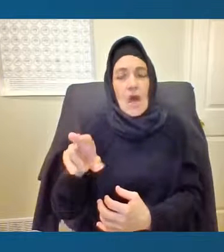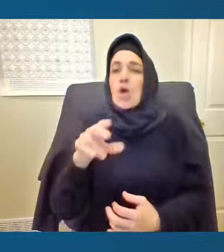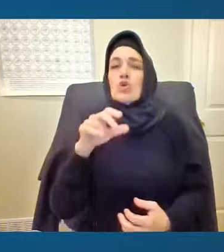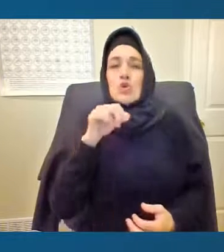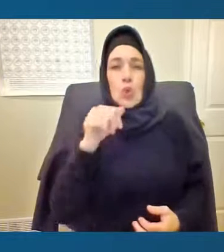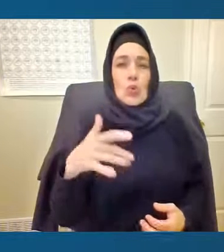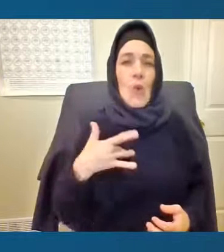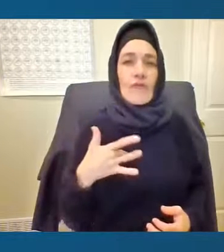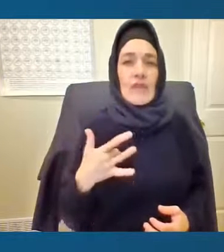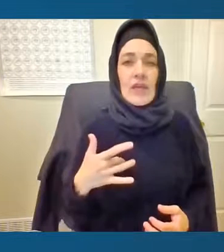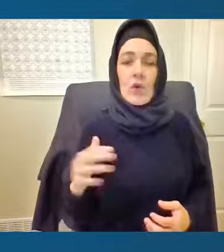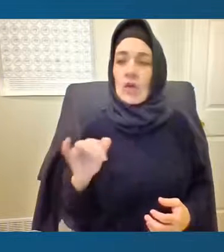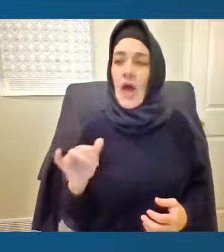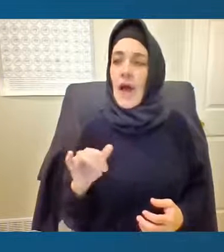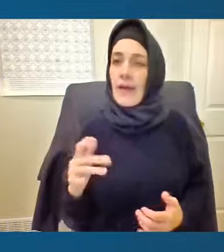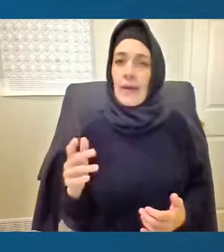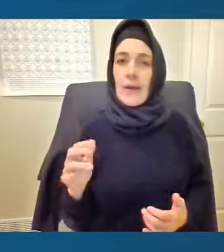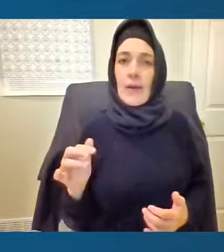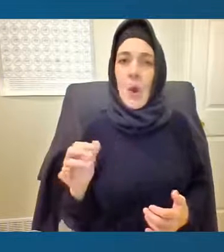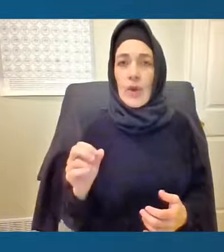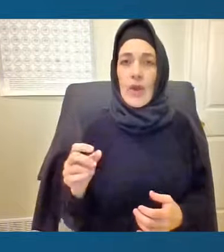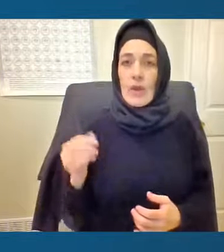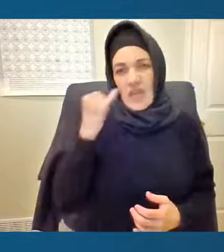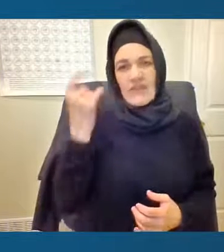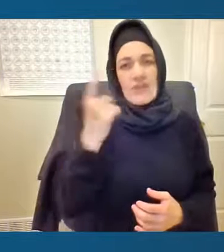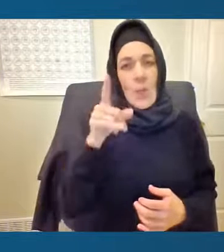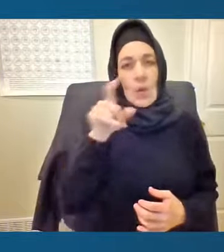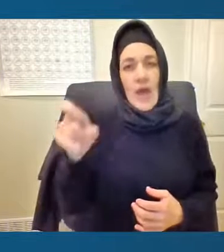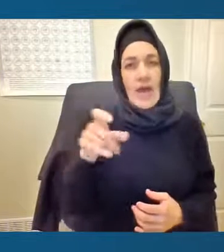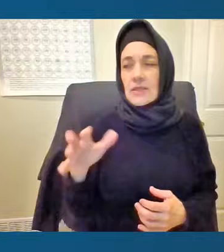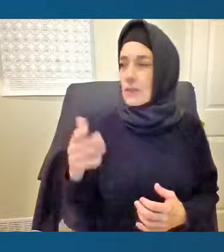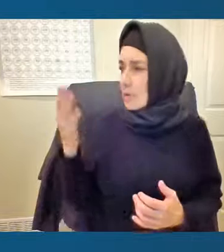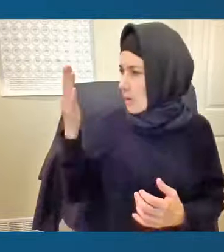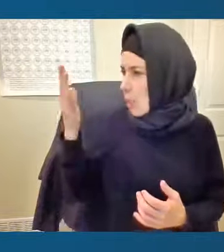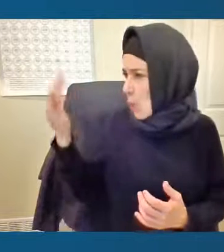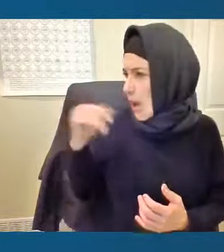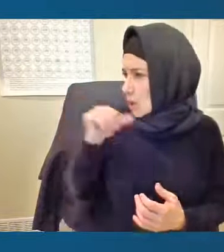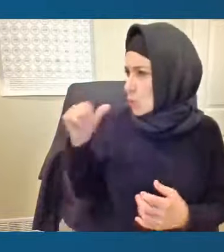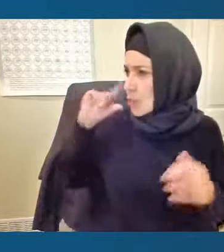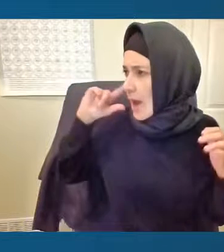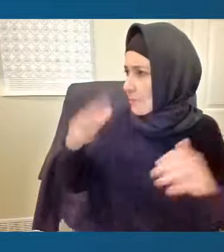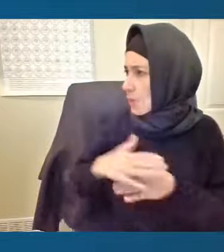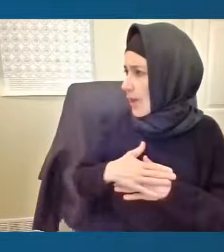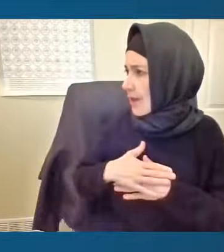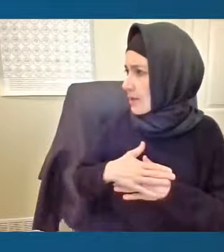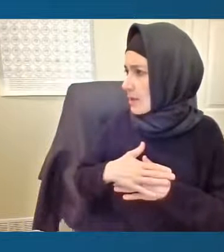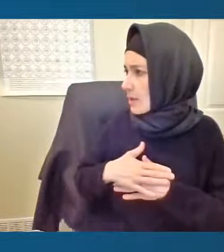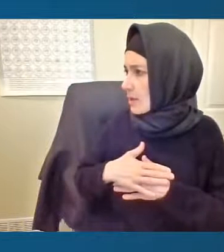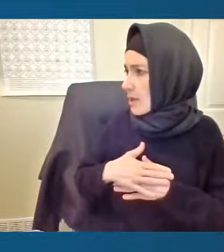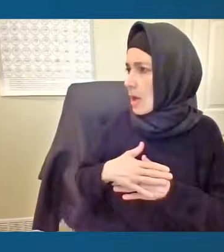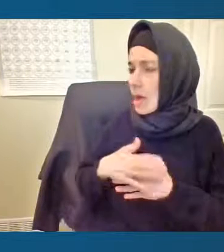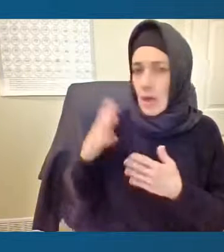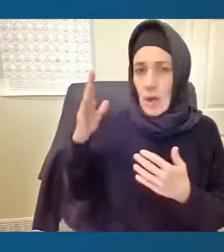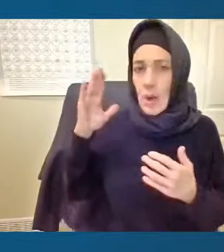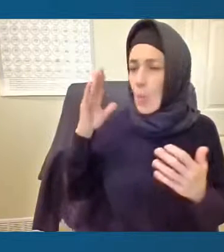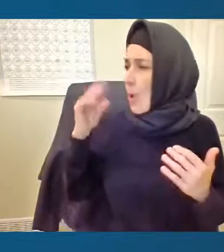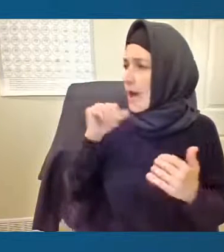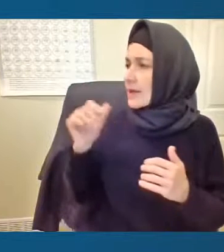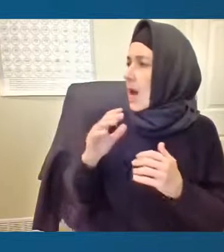why don't you pray? Because I'm woke already, yo. The purpose of the prayer was to wake me up. I'm already woke spiritually. Allahu Akbar. SubhanAllah.